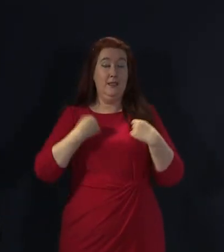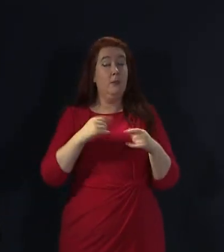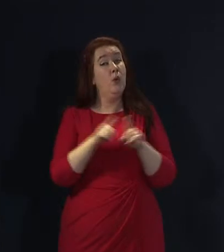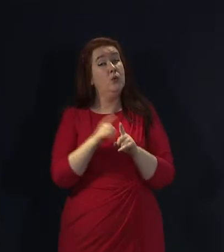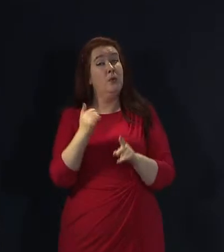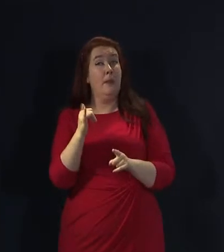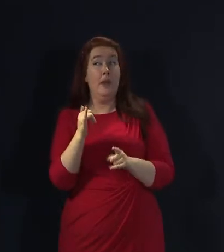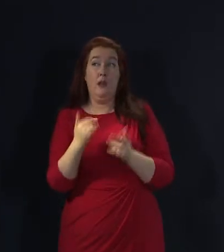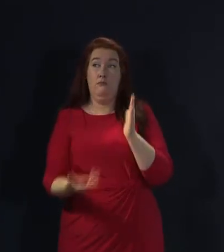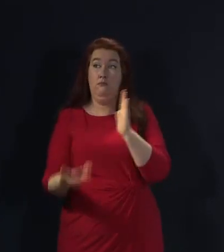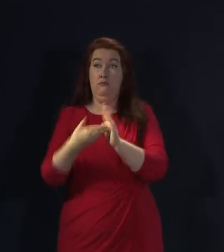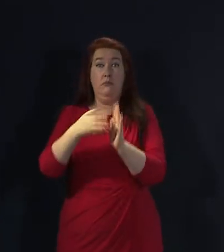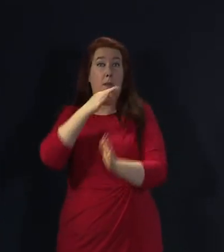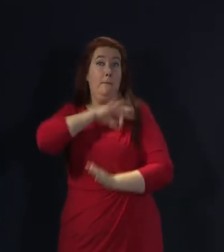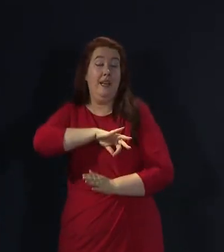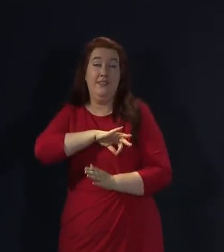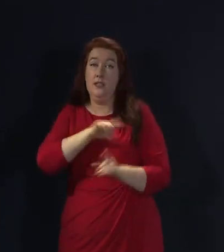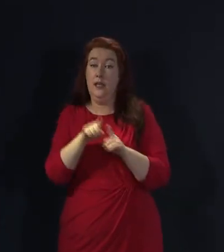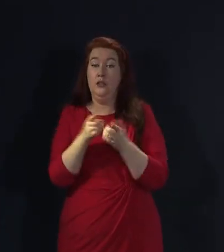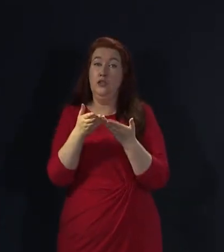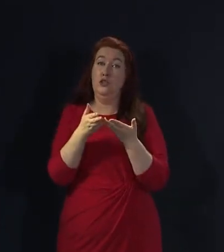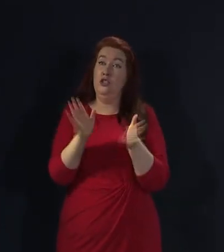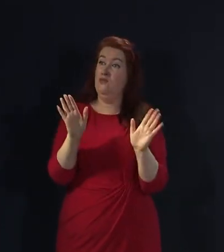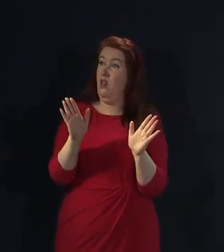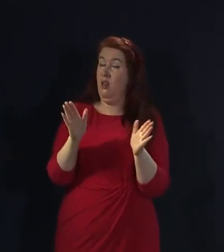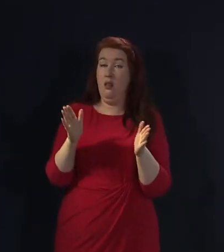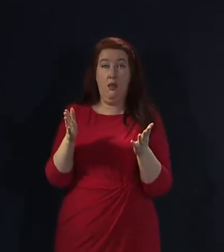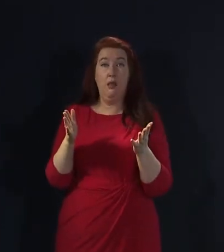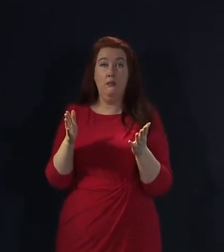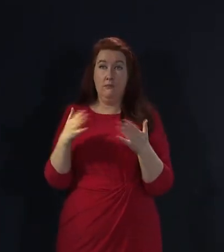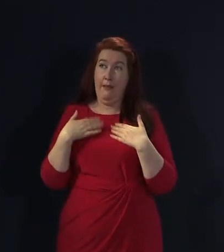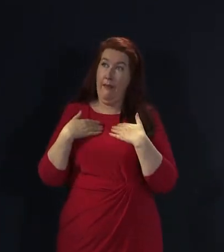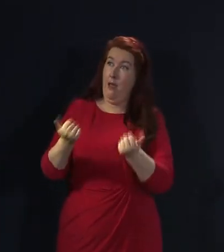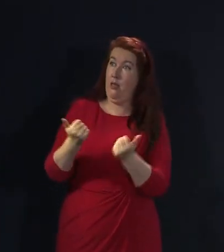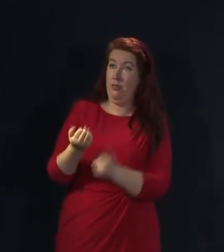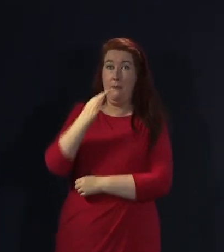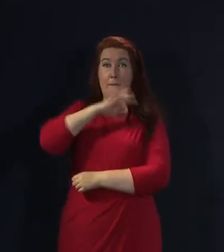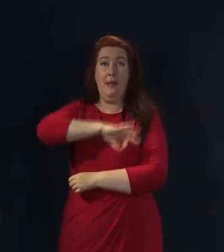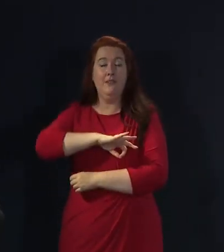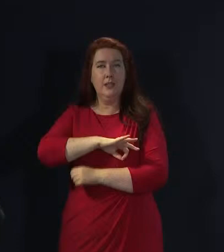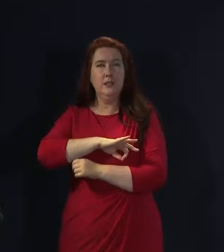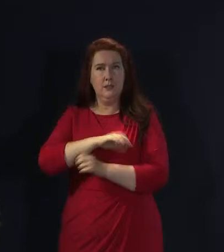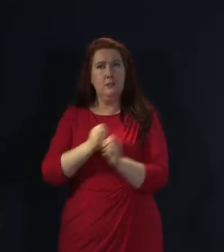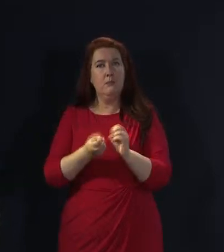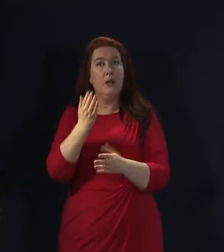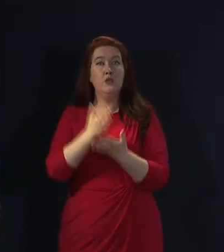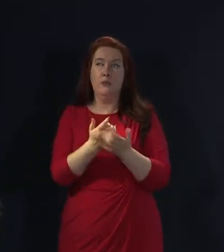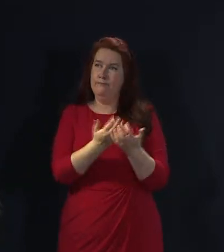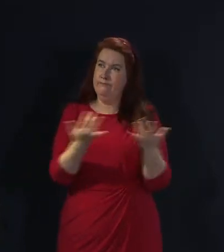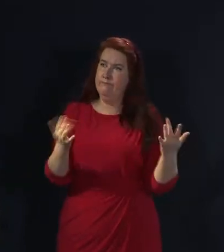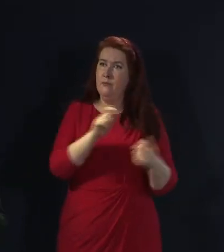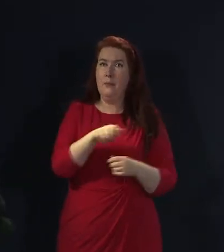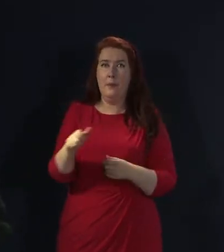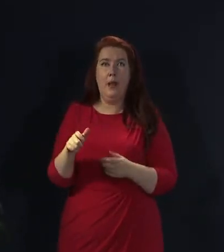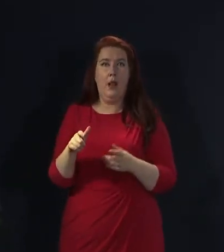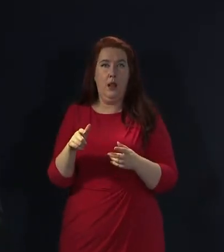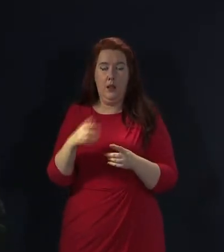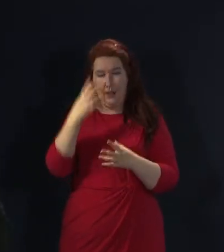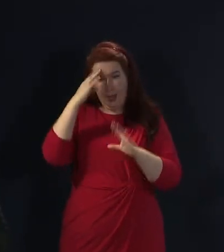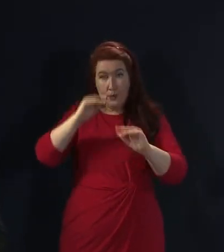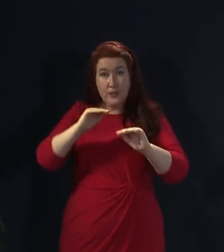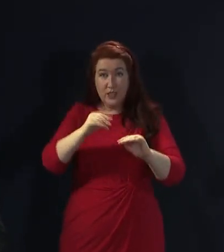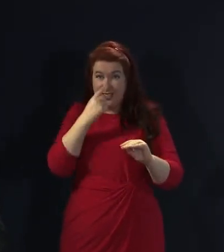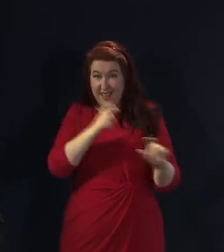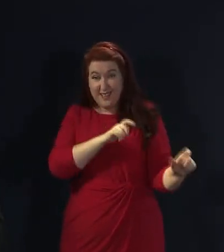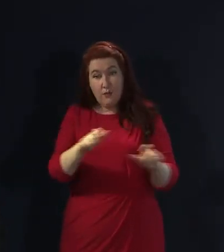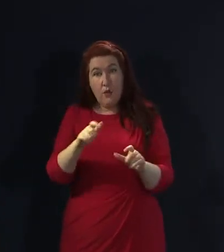that may be derived, just general public health benefits from making sure that people are maintained in education